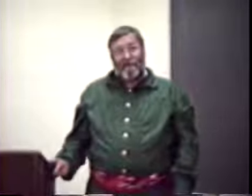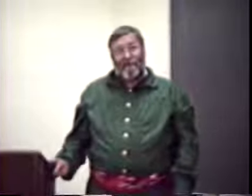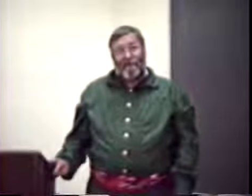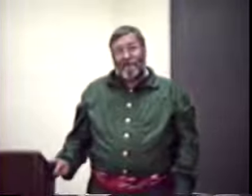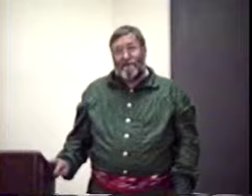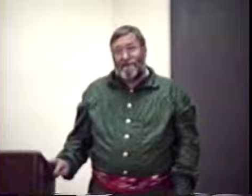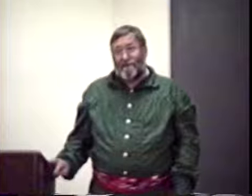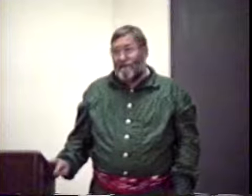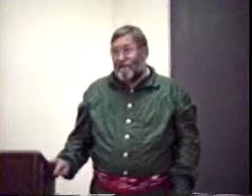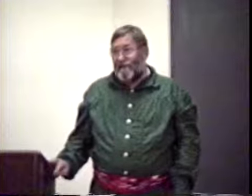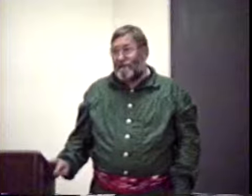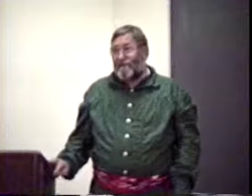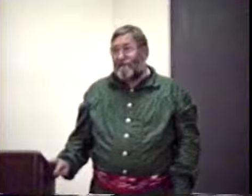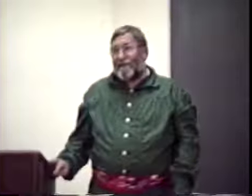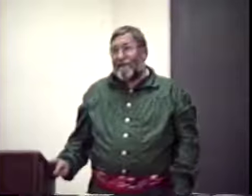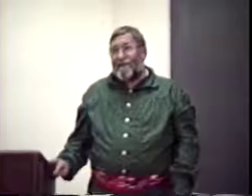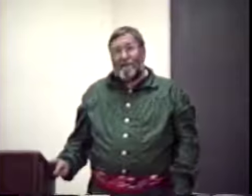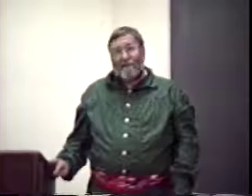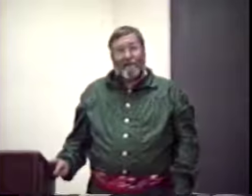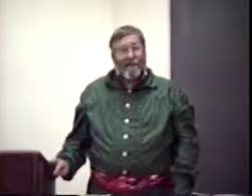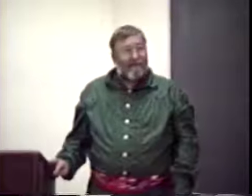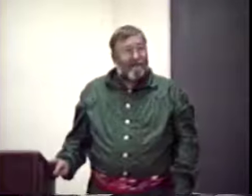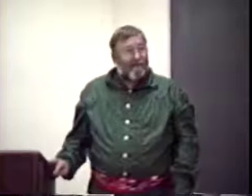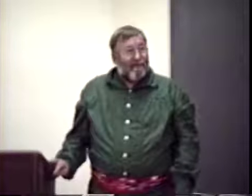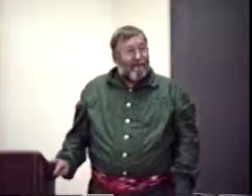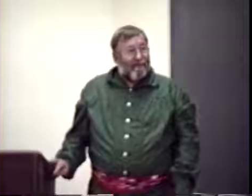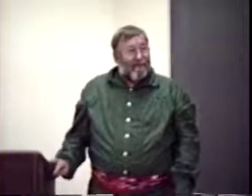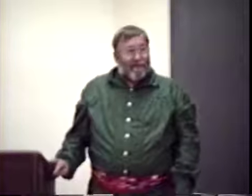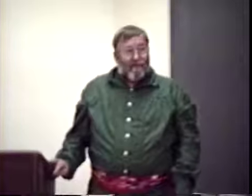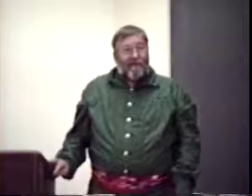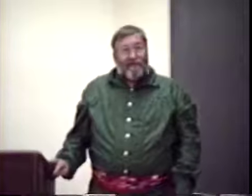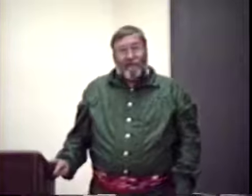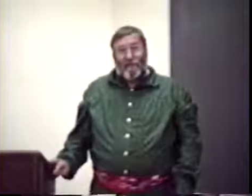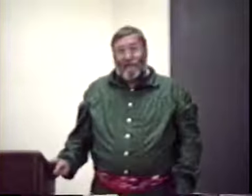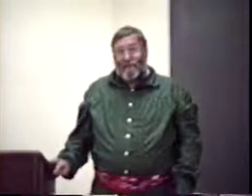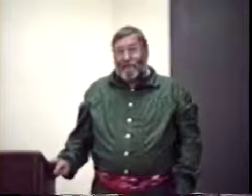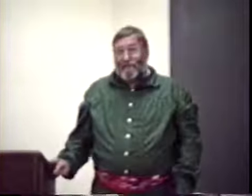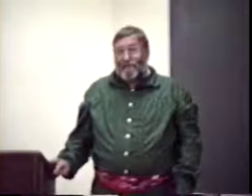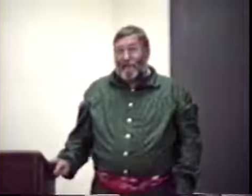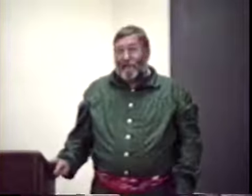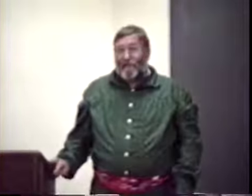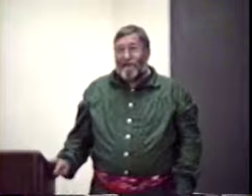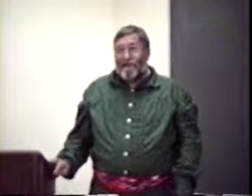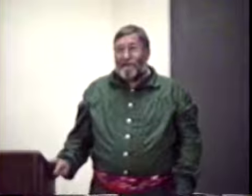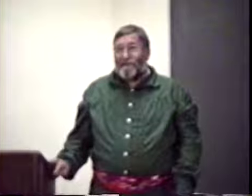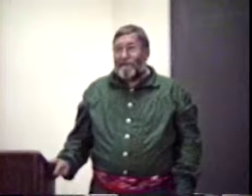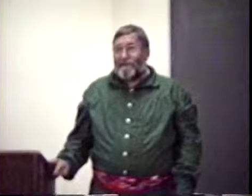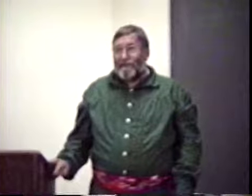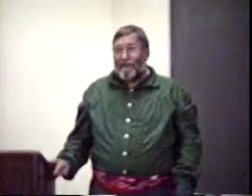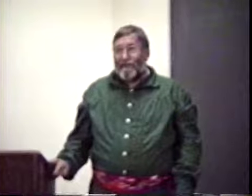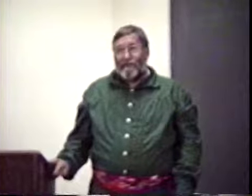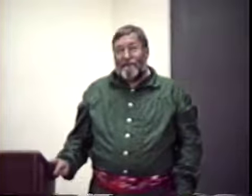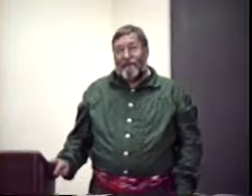more than just the means of learning to communicate with other than the spoken word, but rather to use sign language